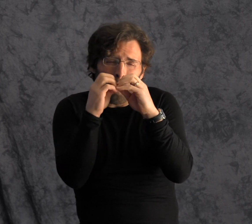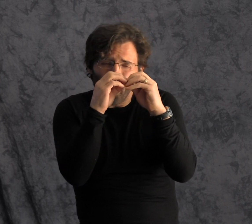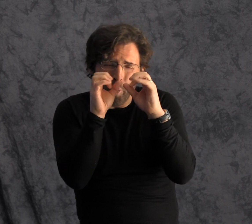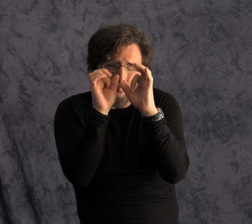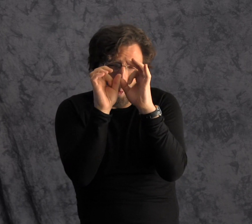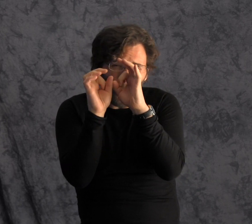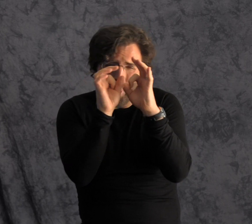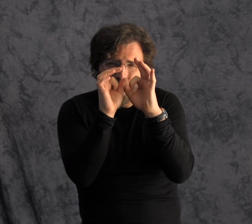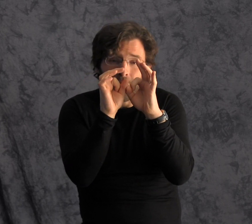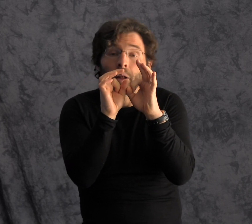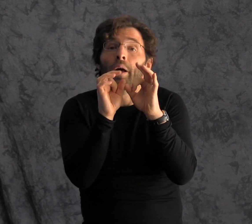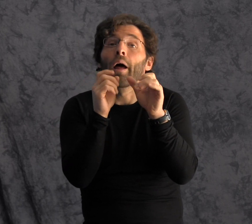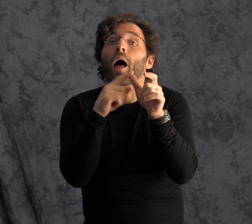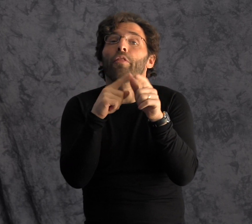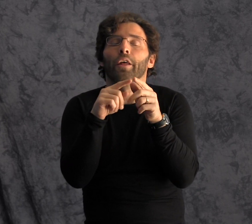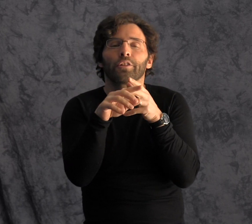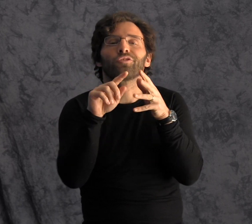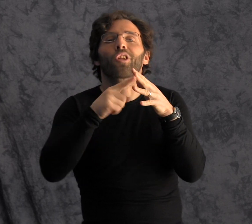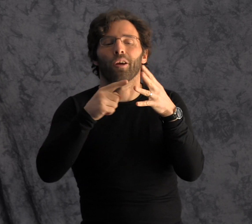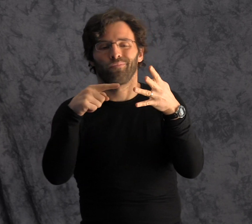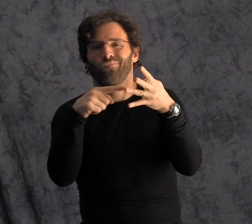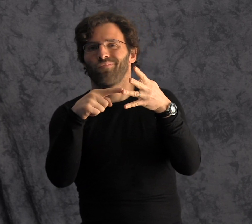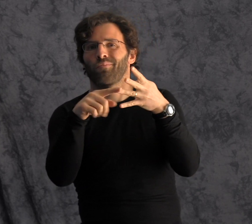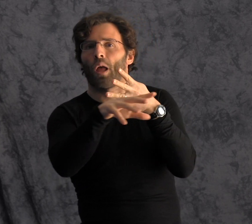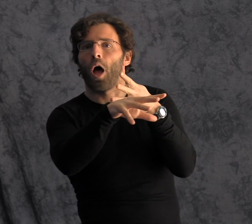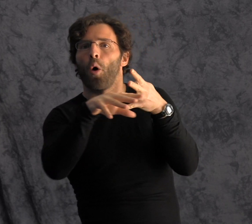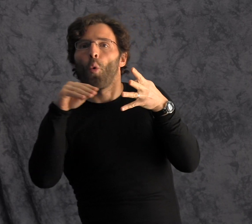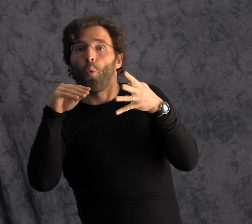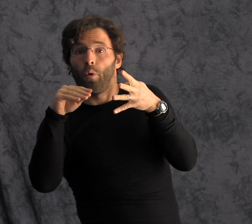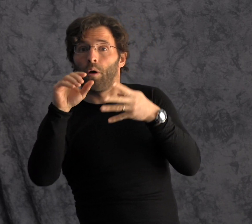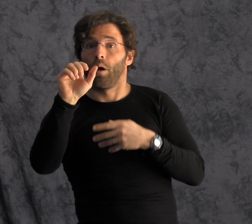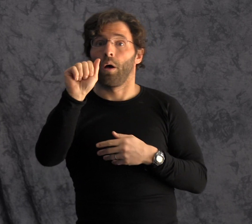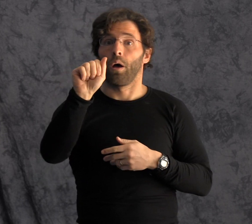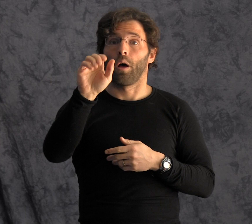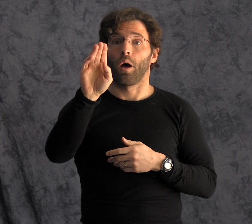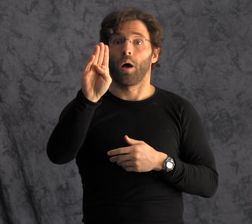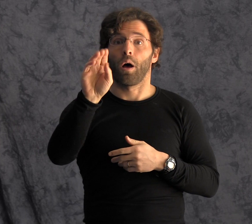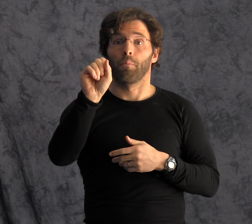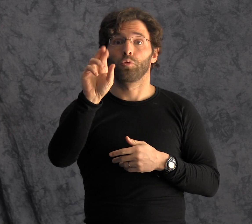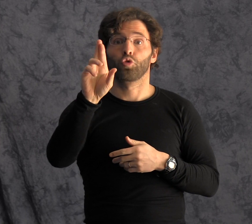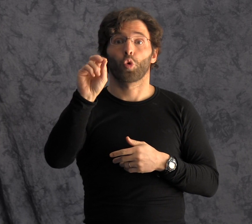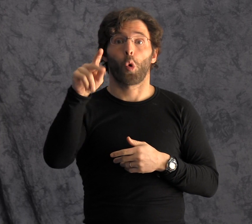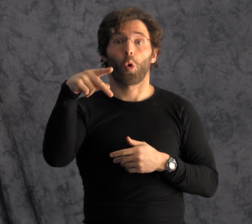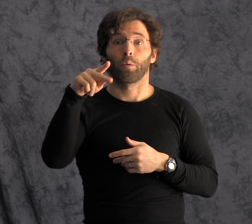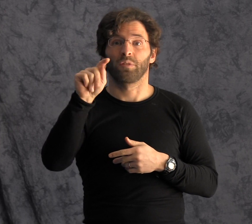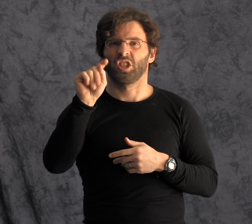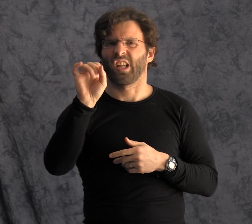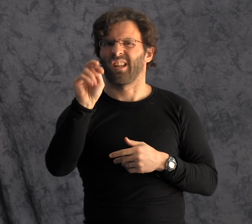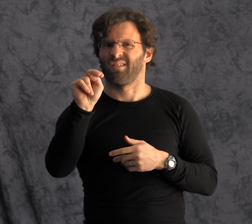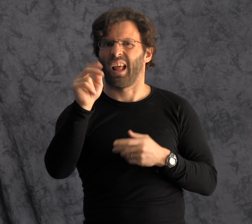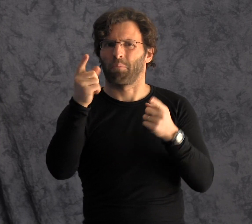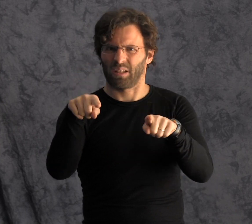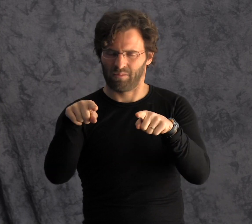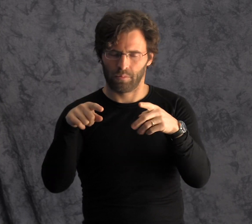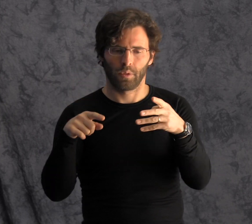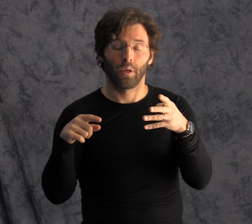then going to be absorbed. Absorption is a key process because without absorption, food would simply pass through your digestive system and out of your